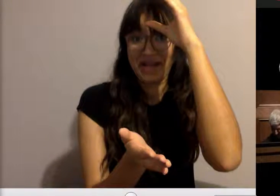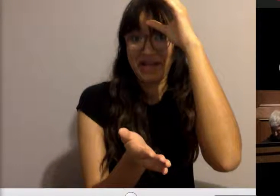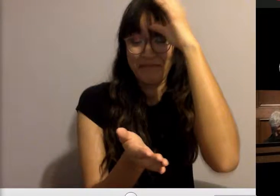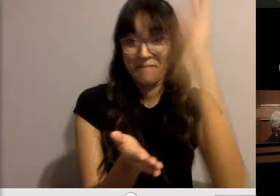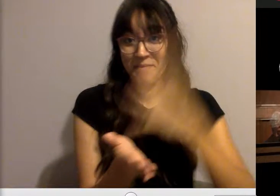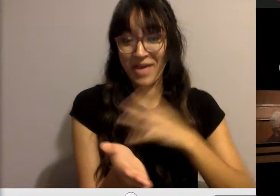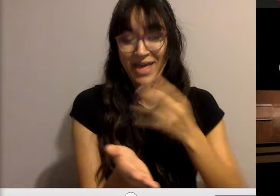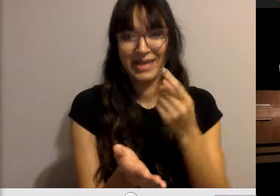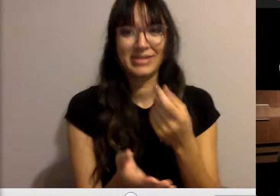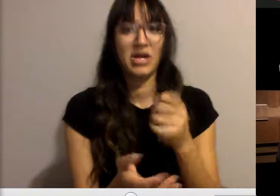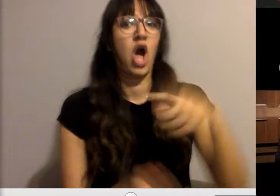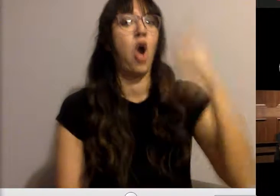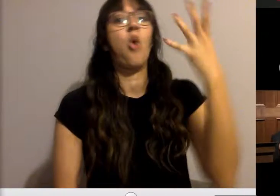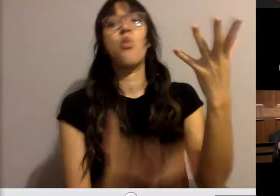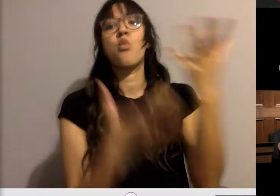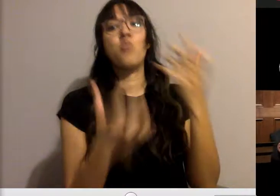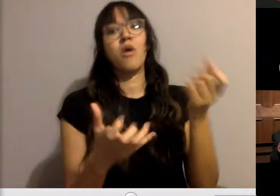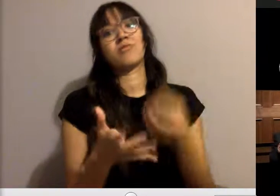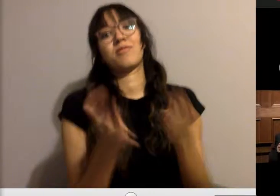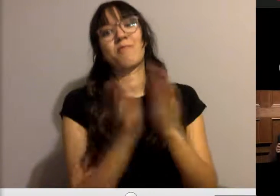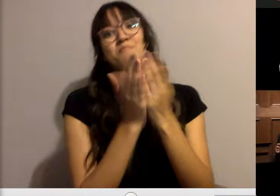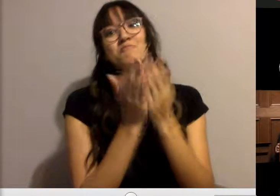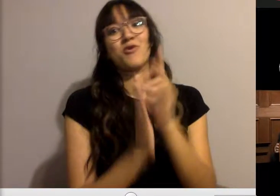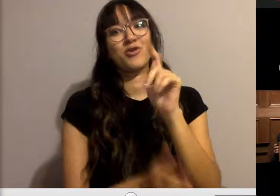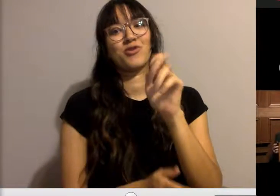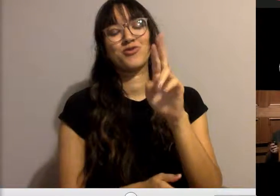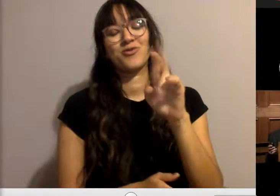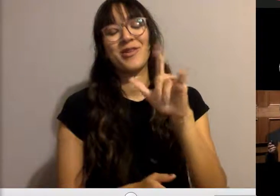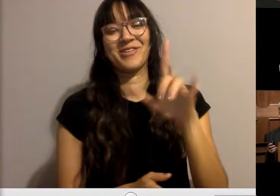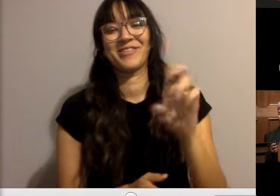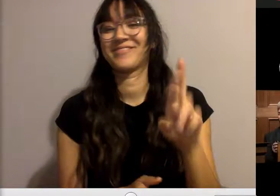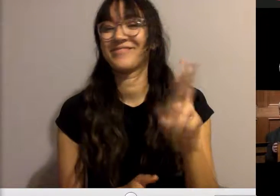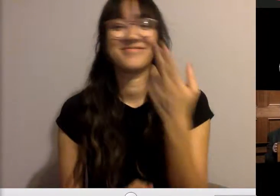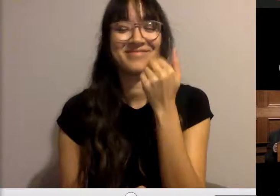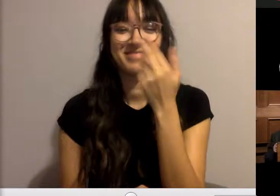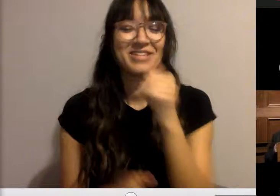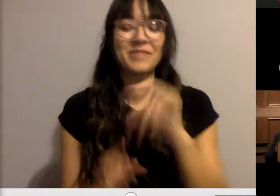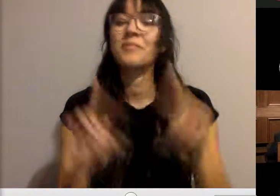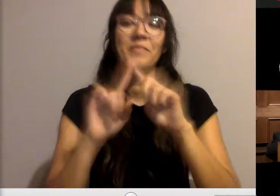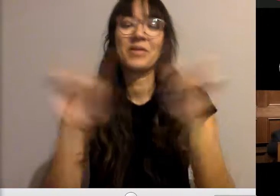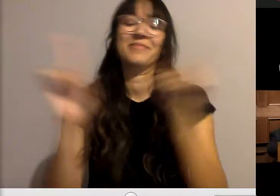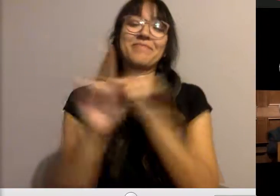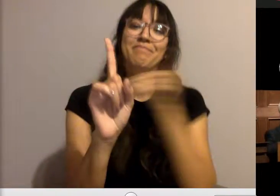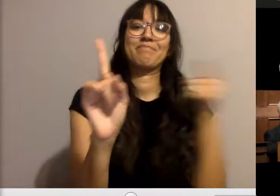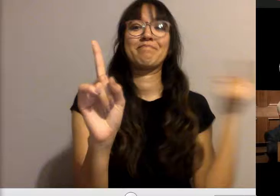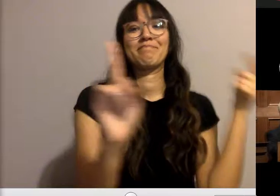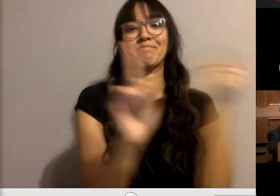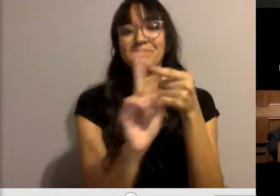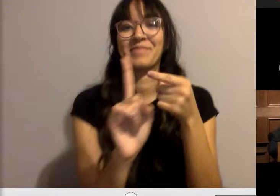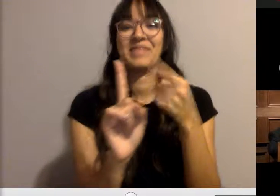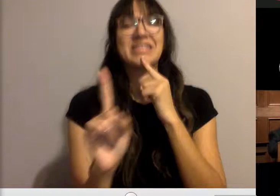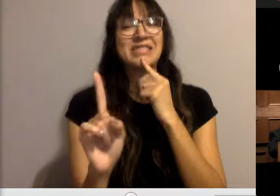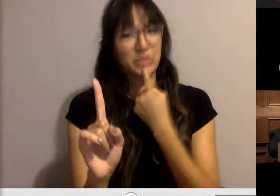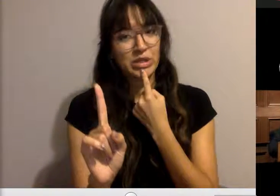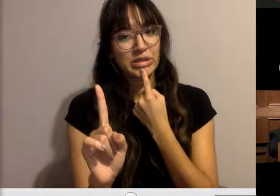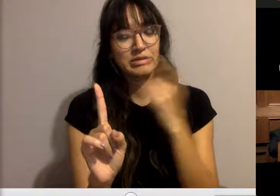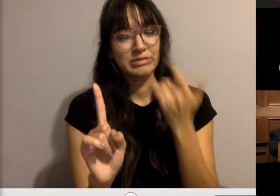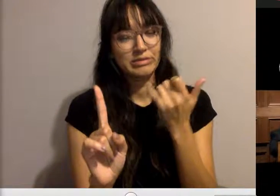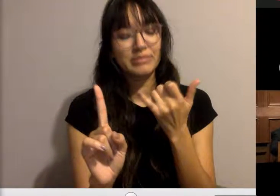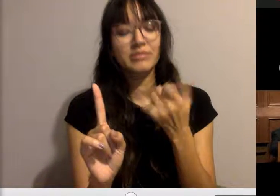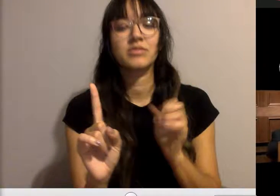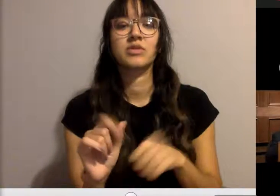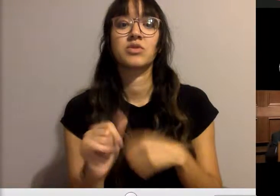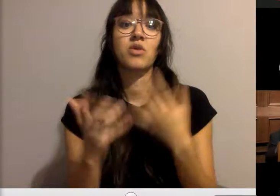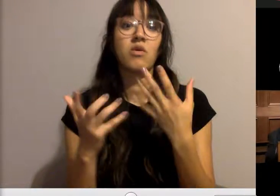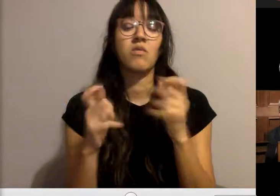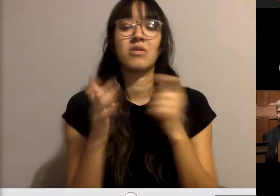All right. Okay, so serious now. All right, what I want to do is talk about the collapse that happened about 1200